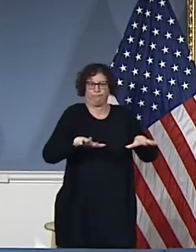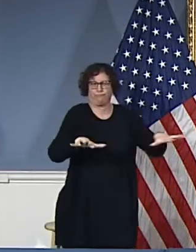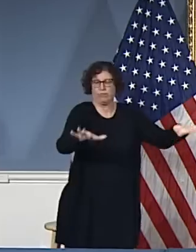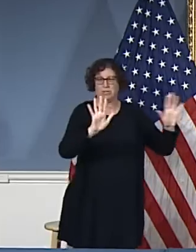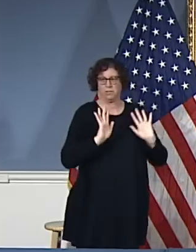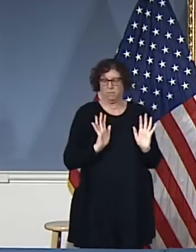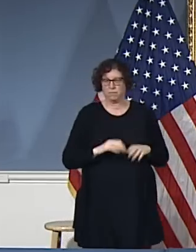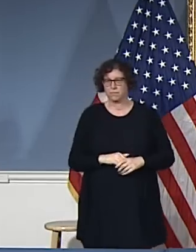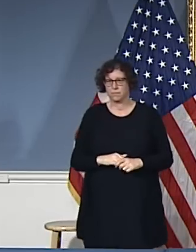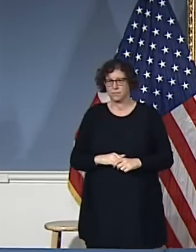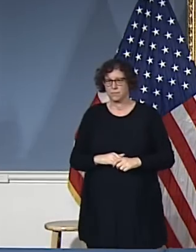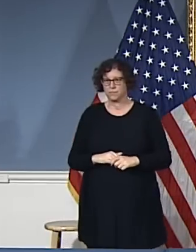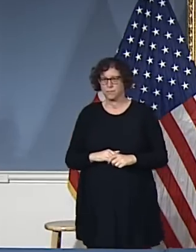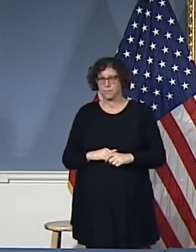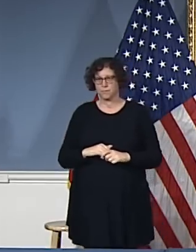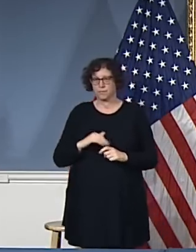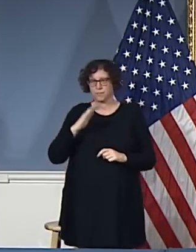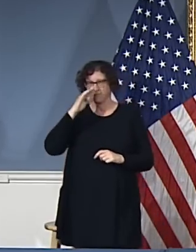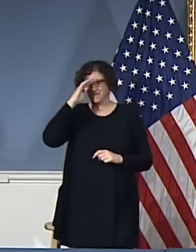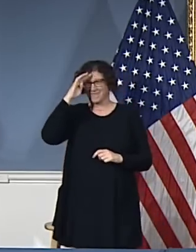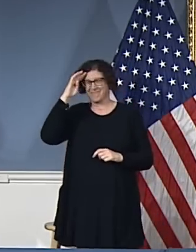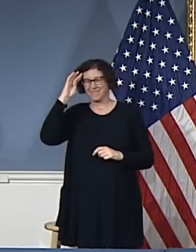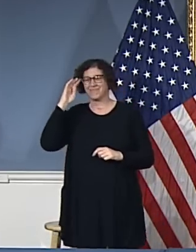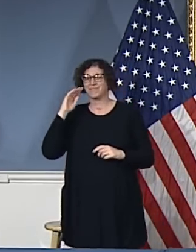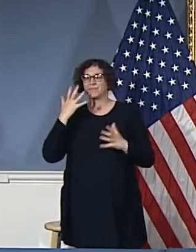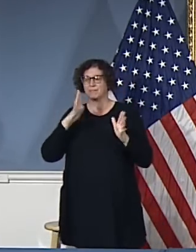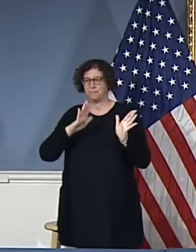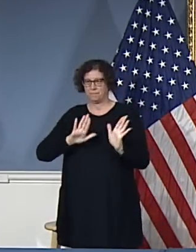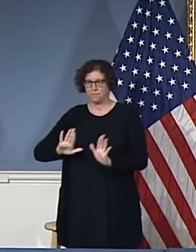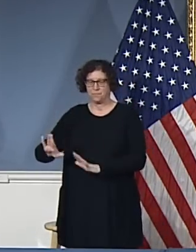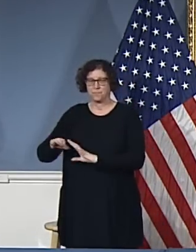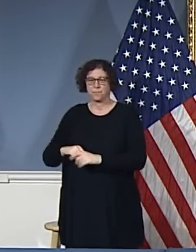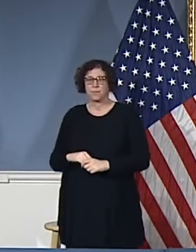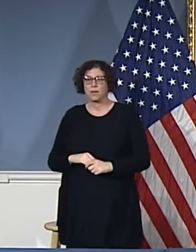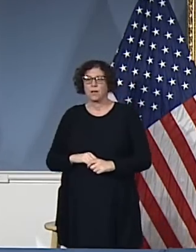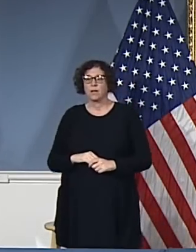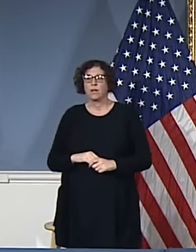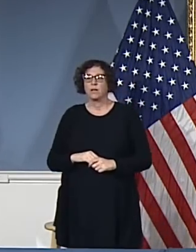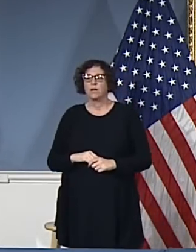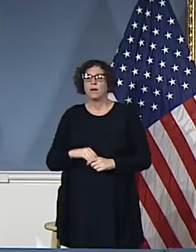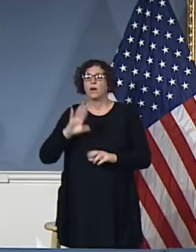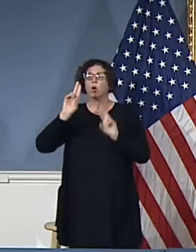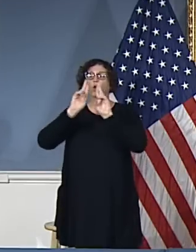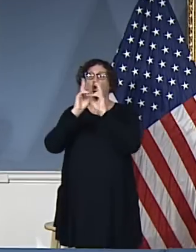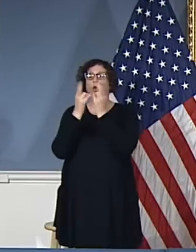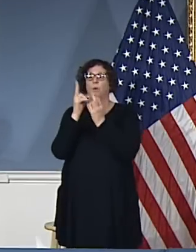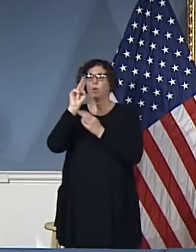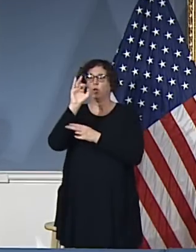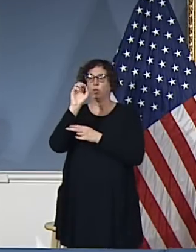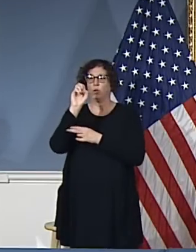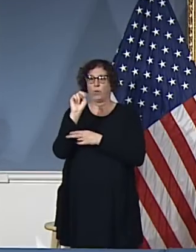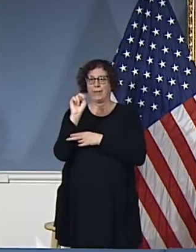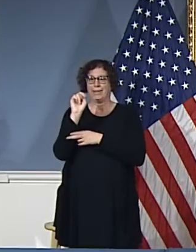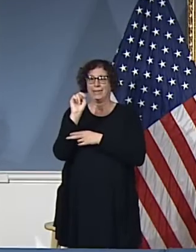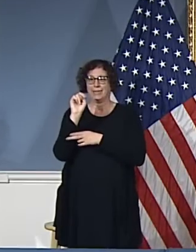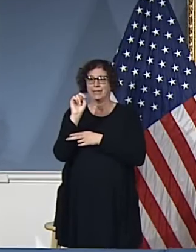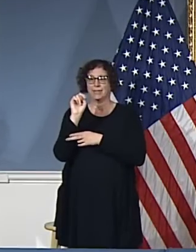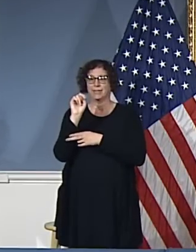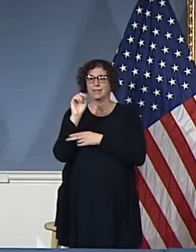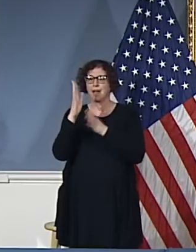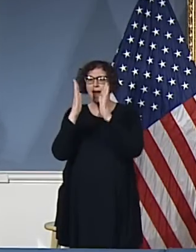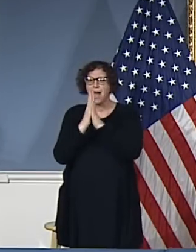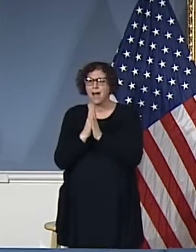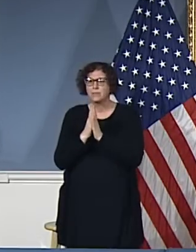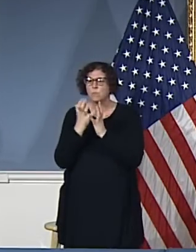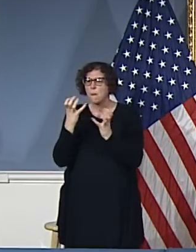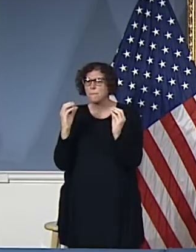How are you today? The unions have been calling for additional testing for fire, EMS,